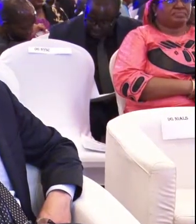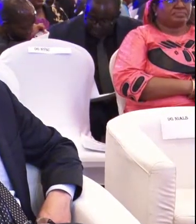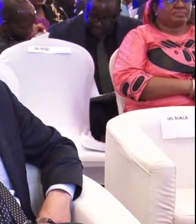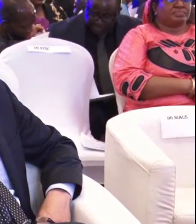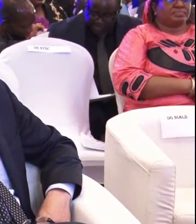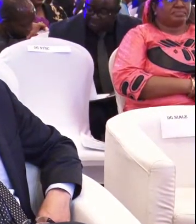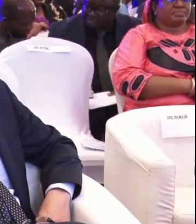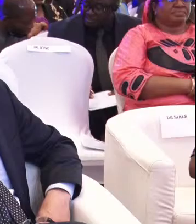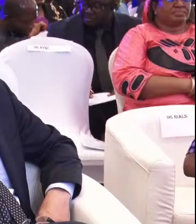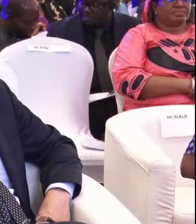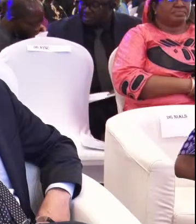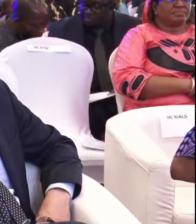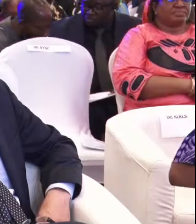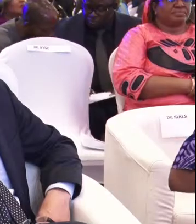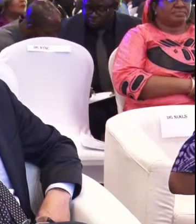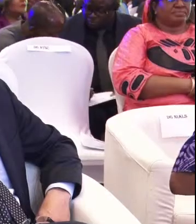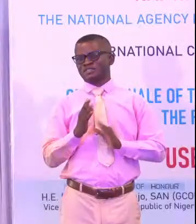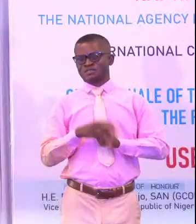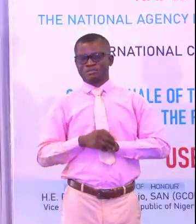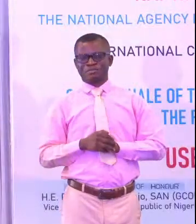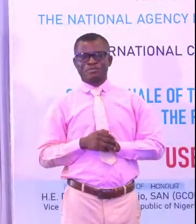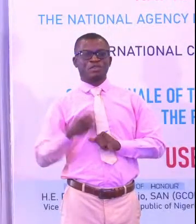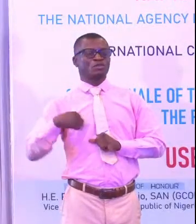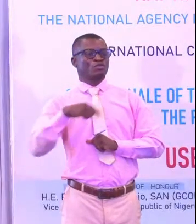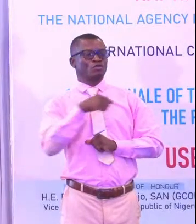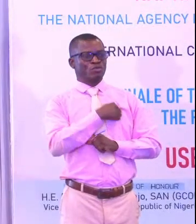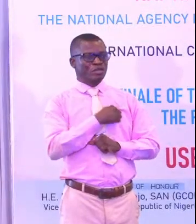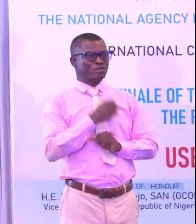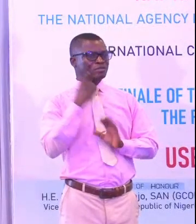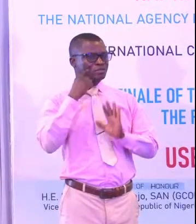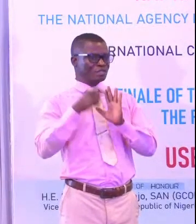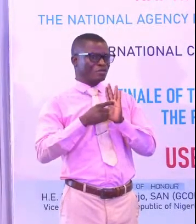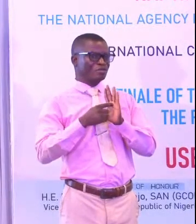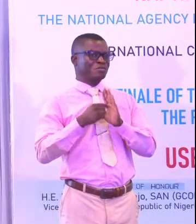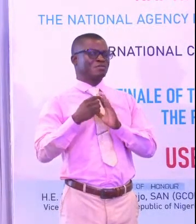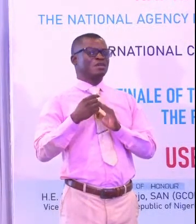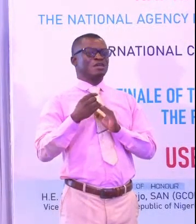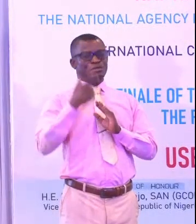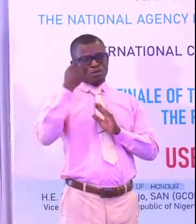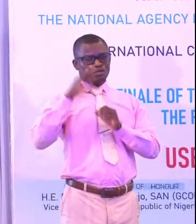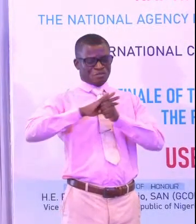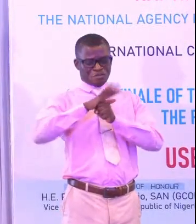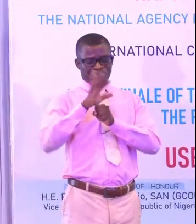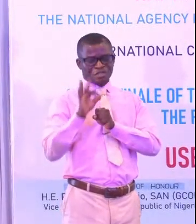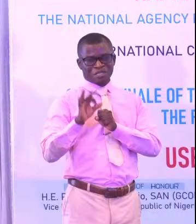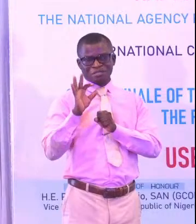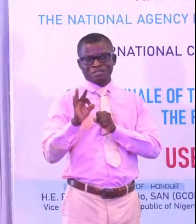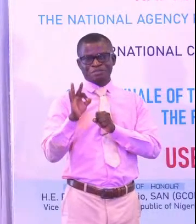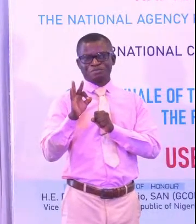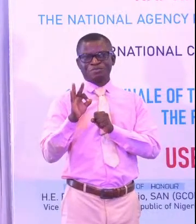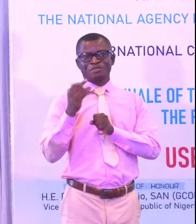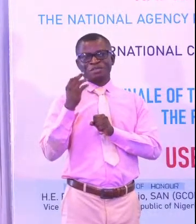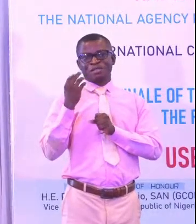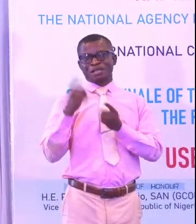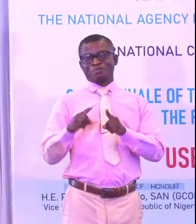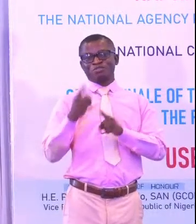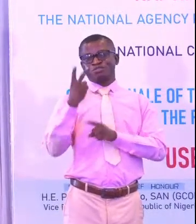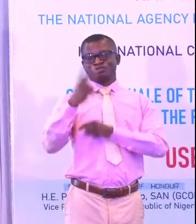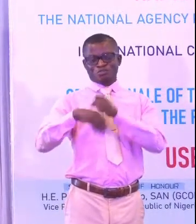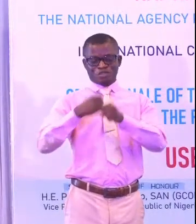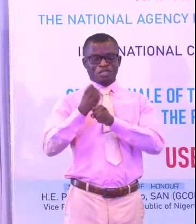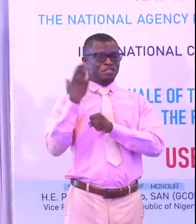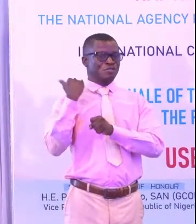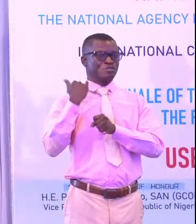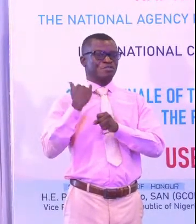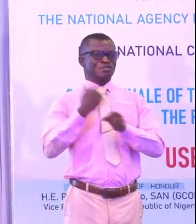the victims. With the onset of the COVID-19 pandemic 2 or so years ago, the